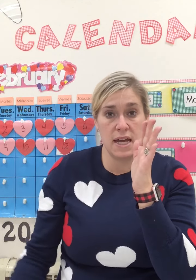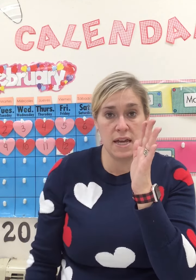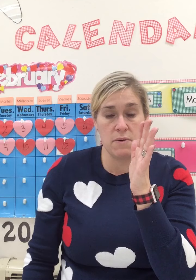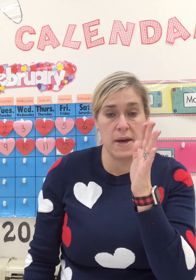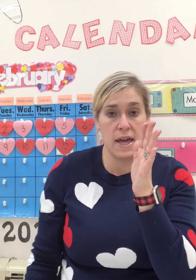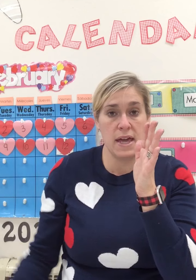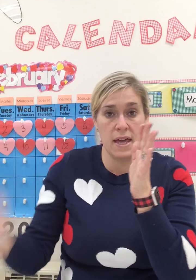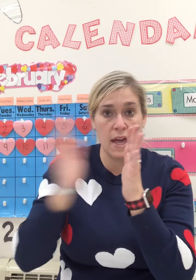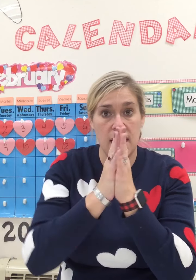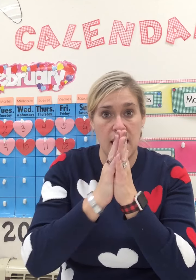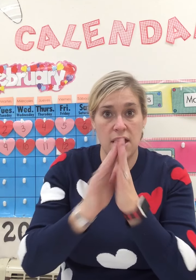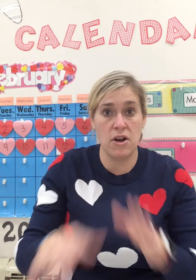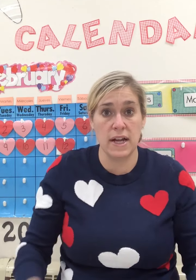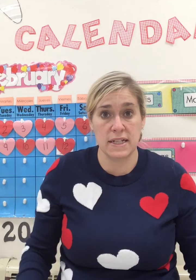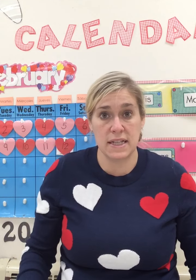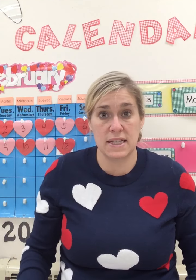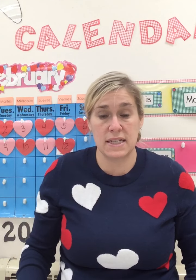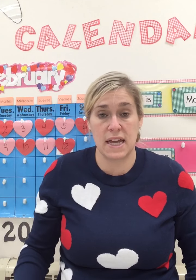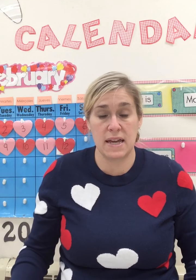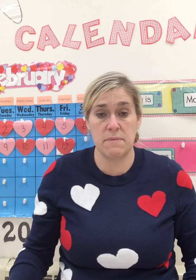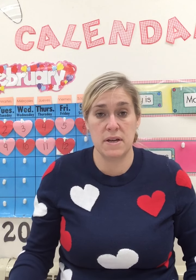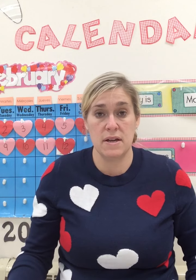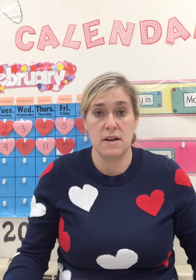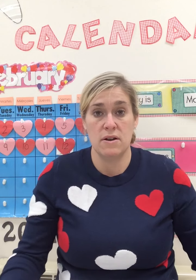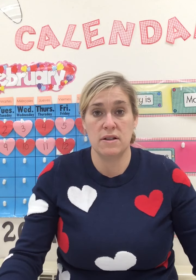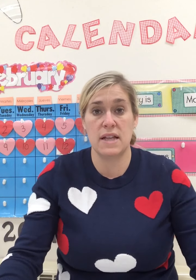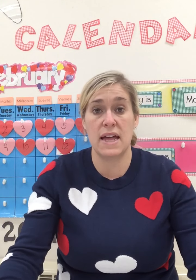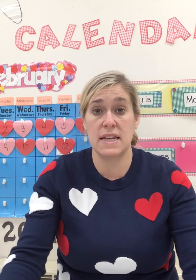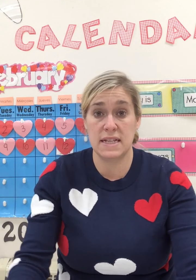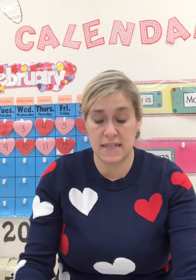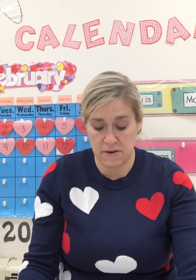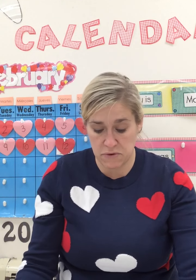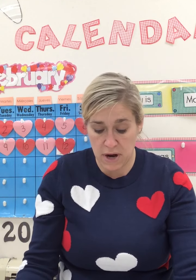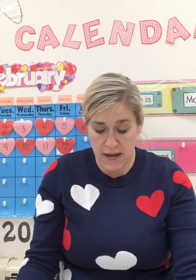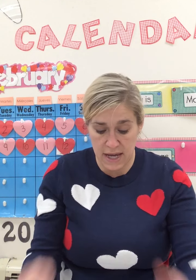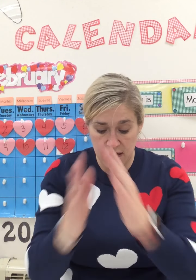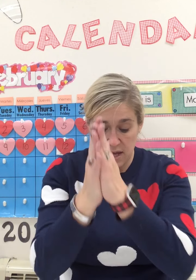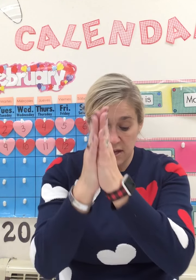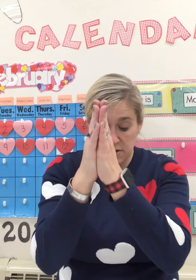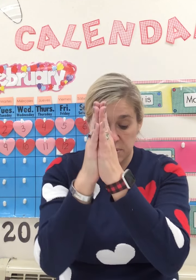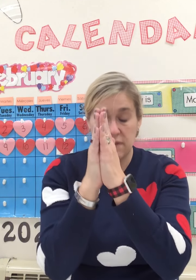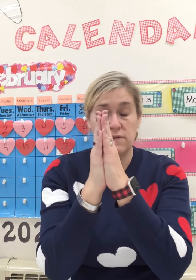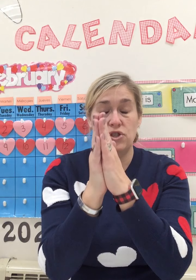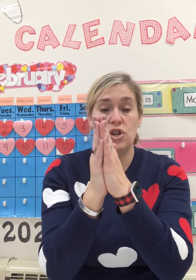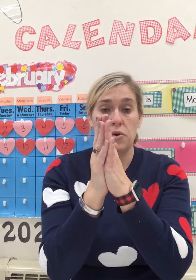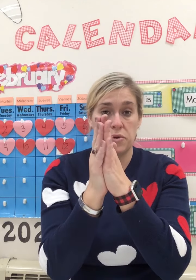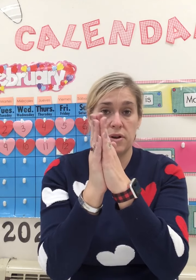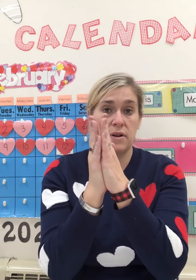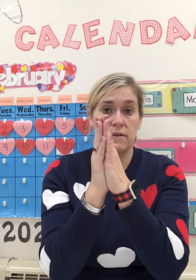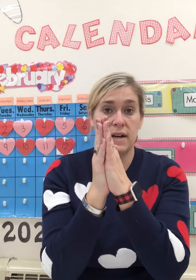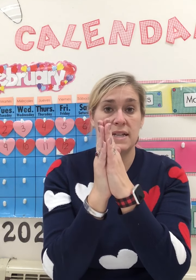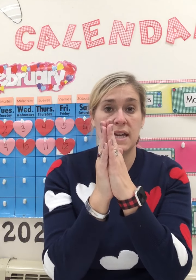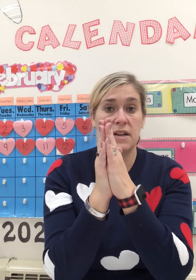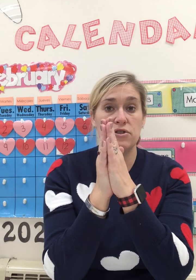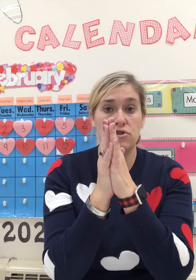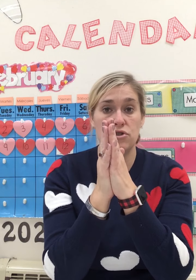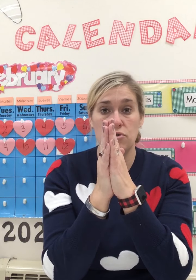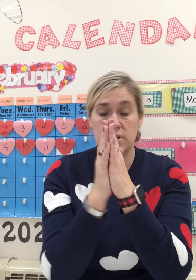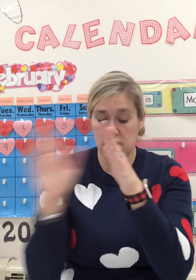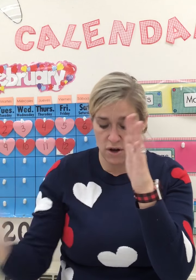take away and add on to the same ending sound, okay? So we have joke. Ready? Say it. Joke. Take off